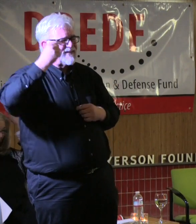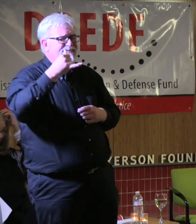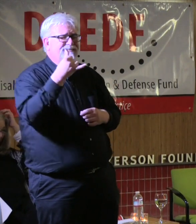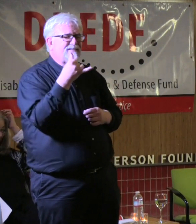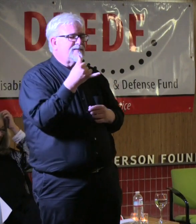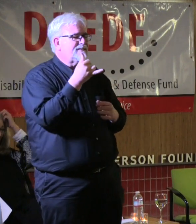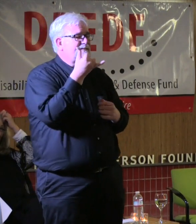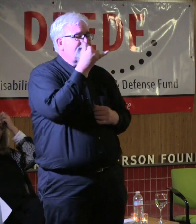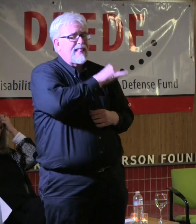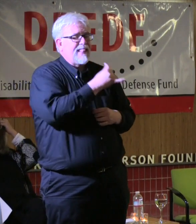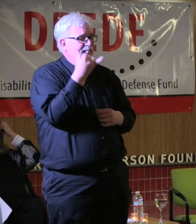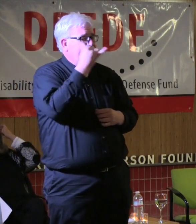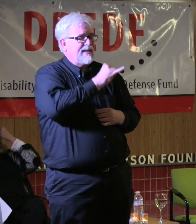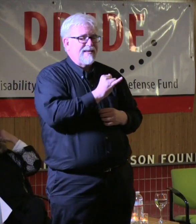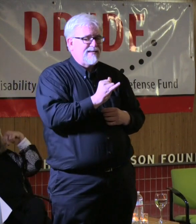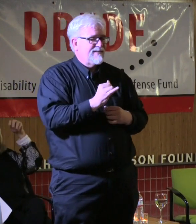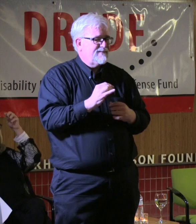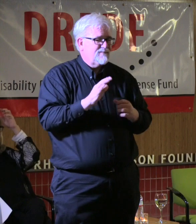total nonsense.